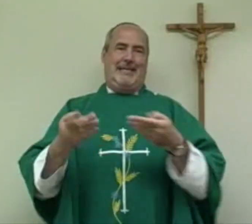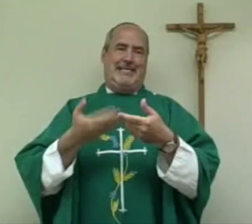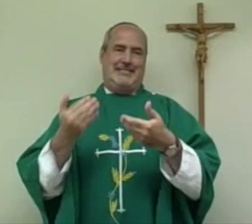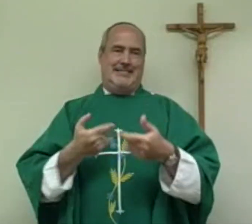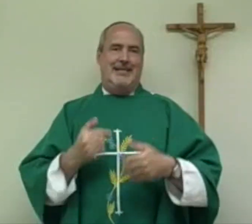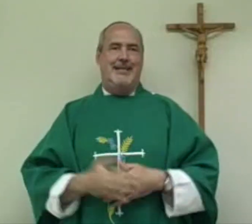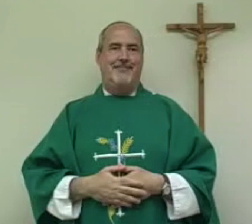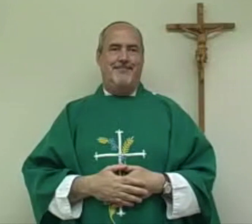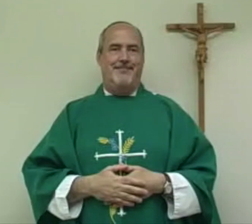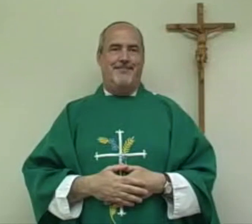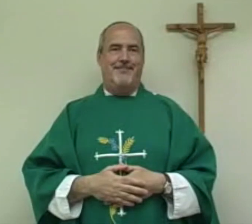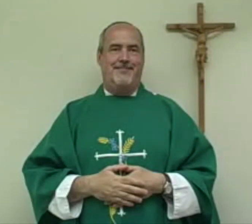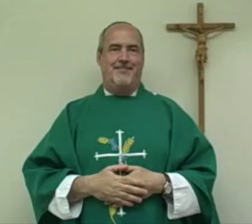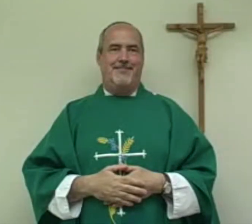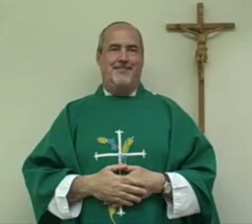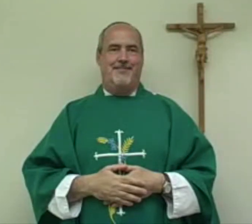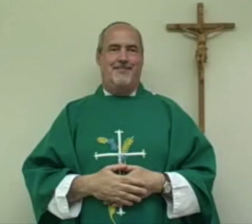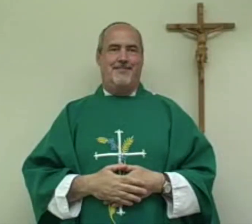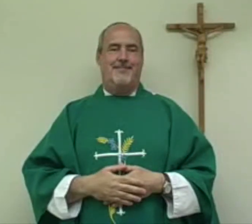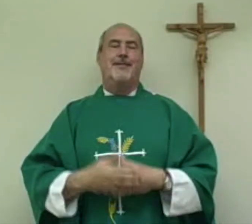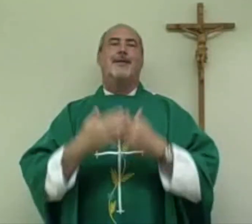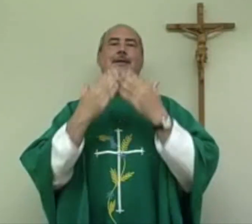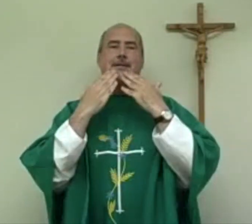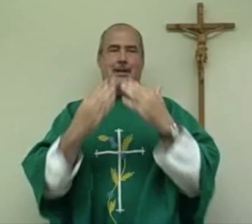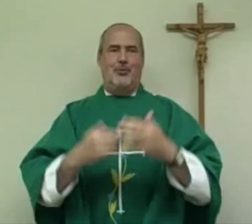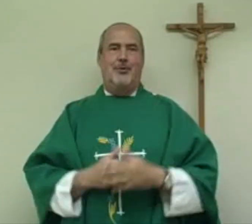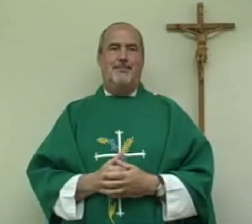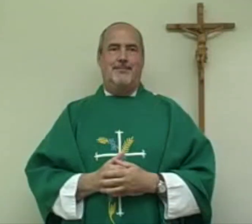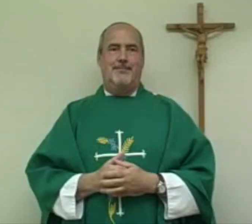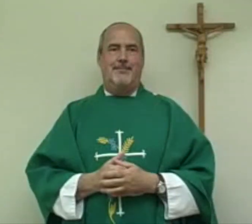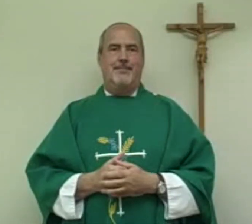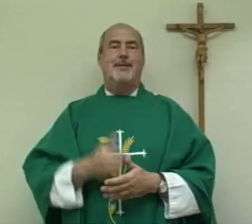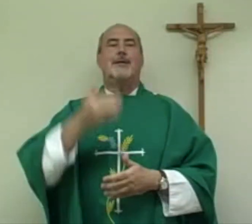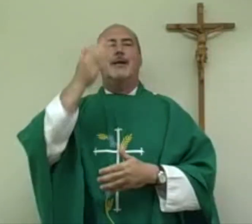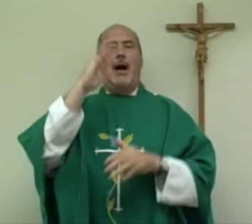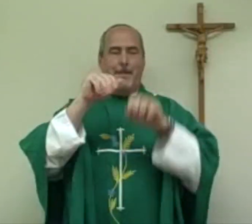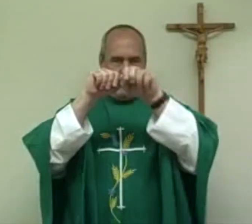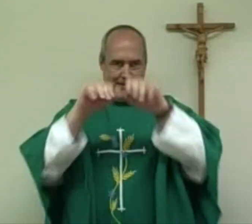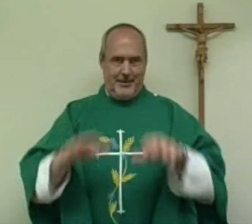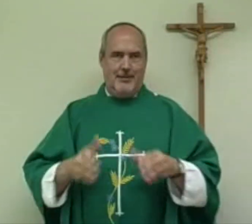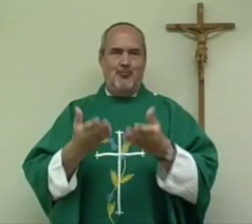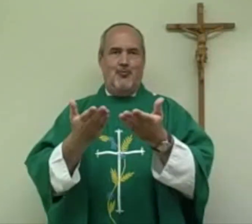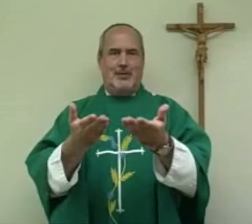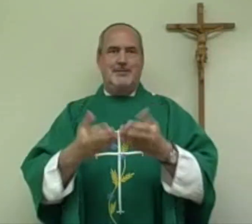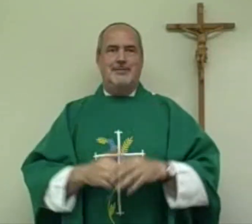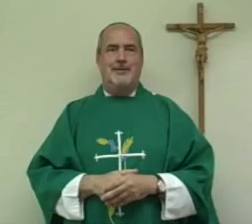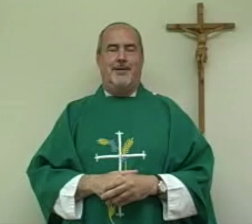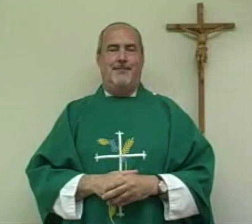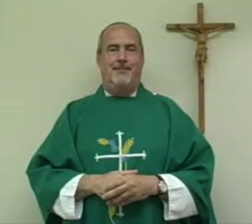us. And that will make loving other people so much easier. Thank you, and God bless you.